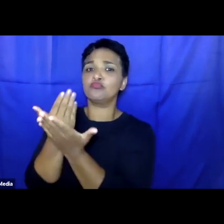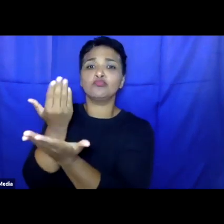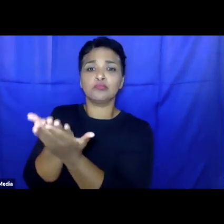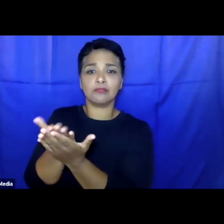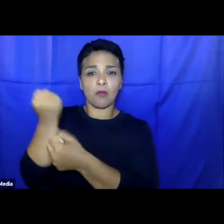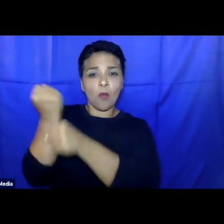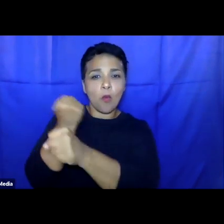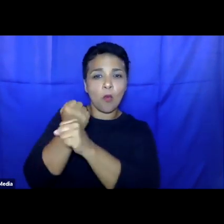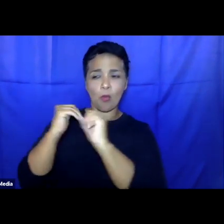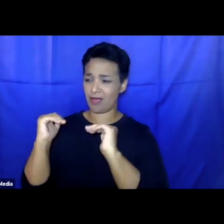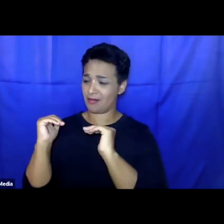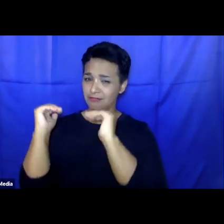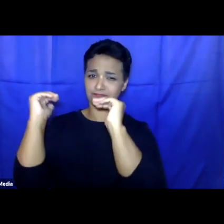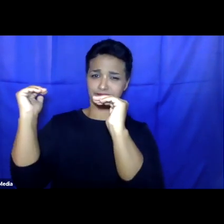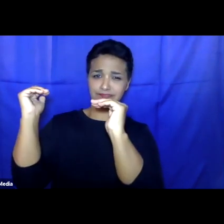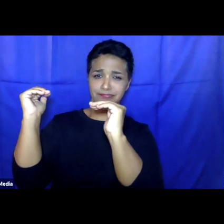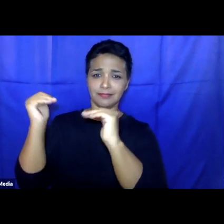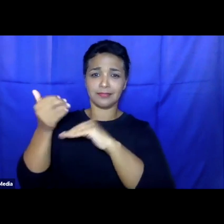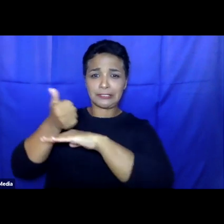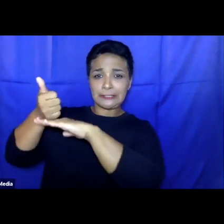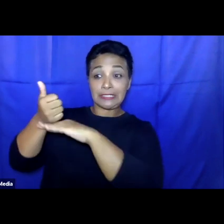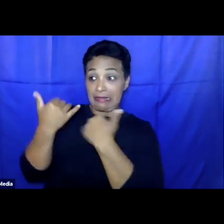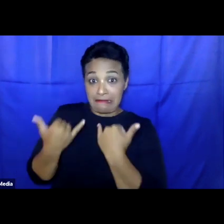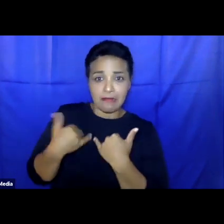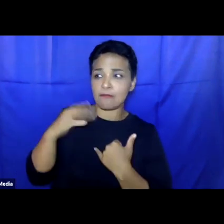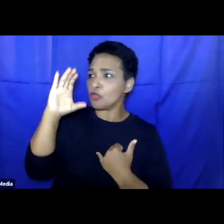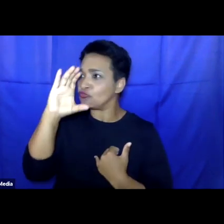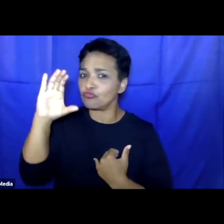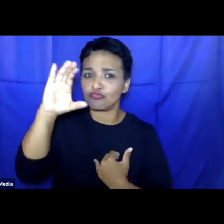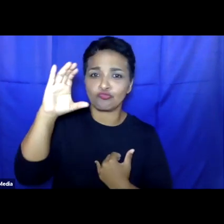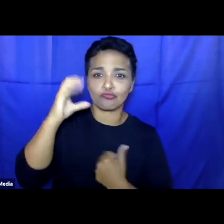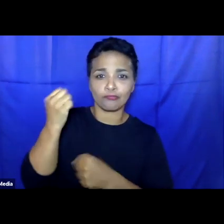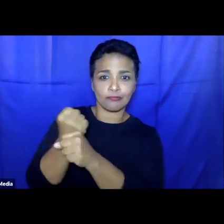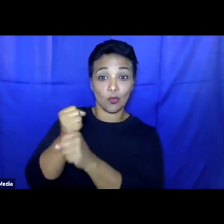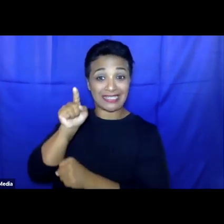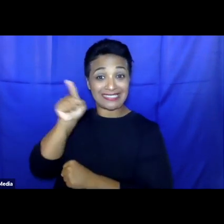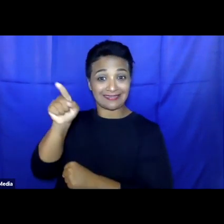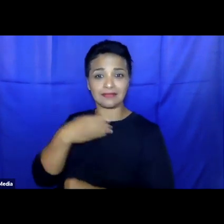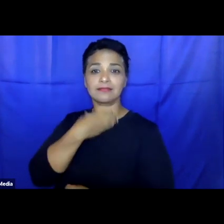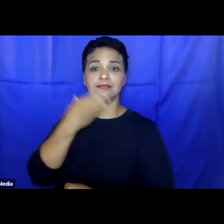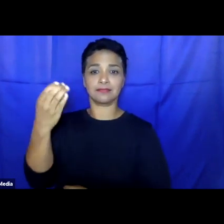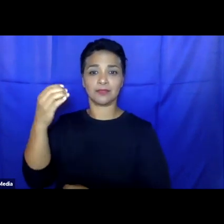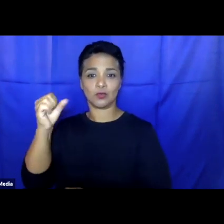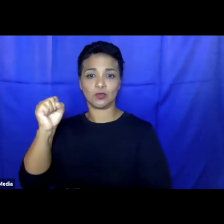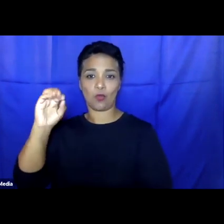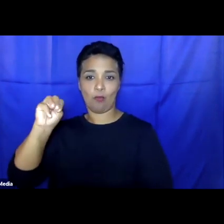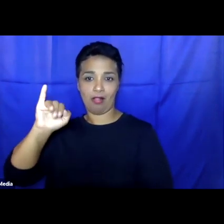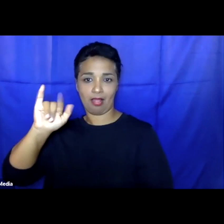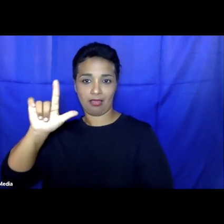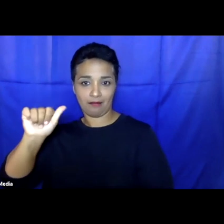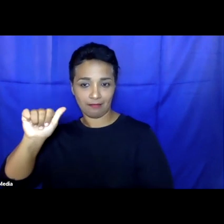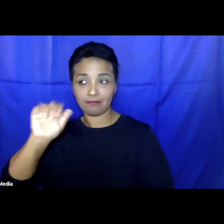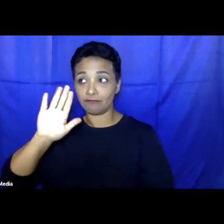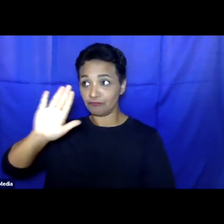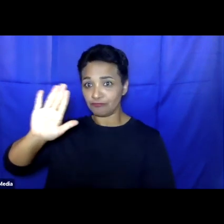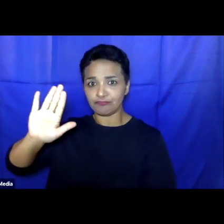I'm still looking for a job now in Somalia. Education is a durable solution to my understanding, because it